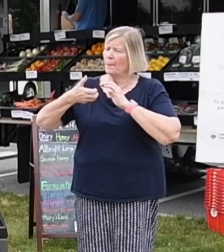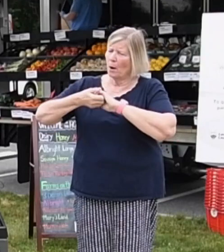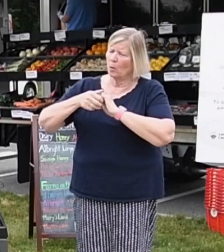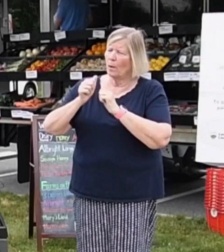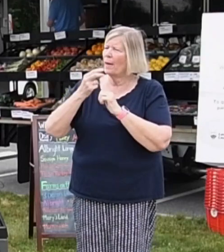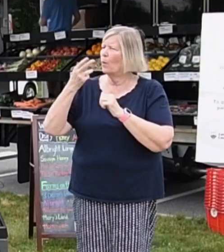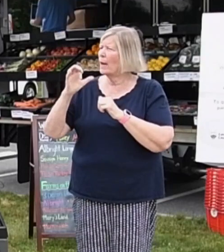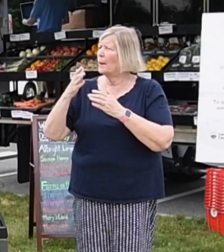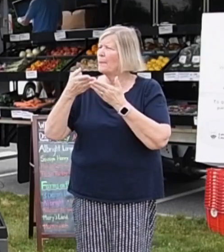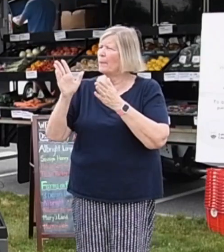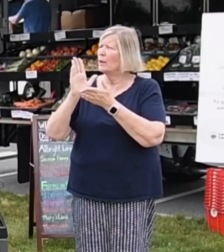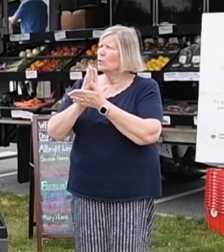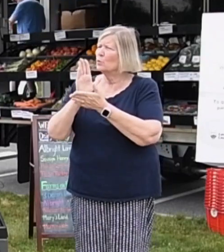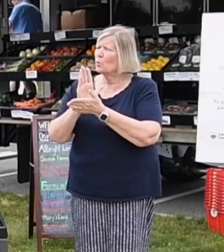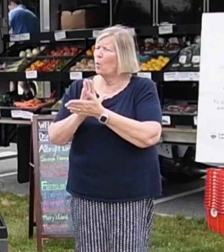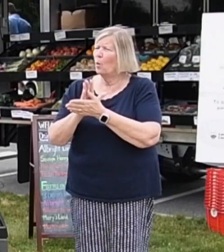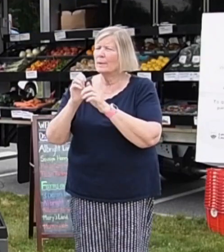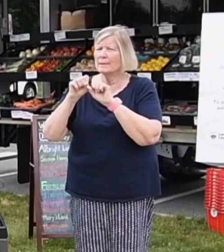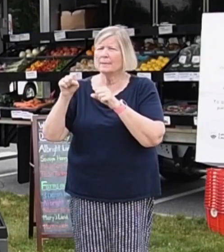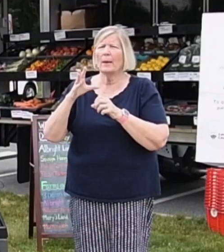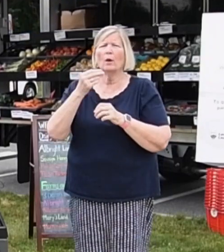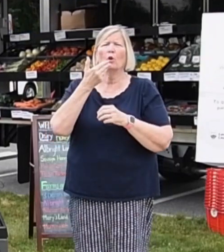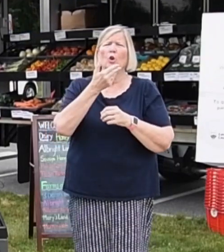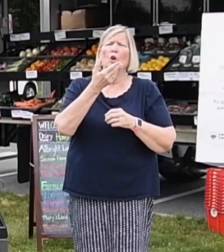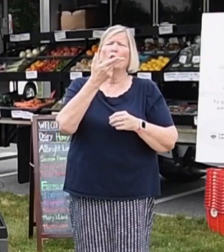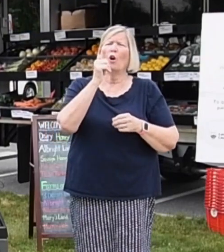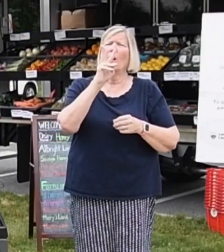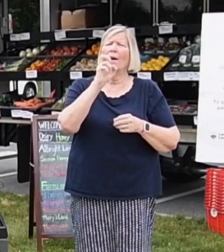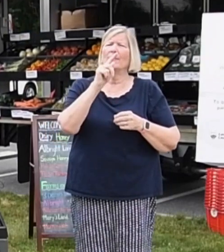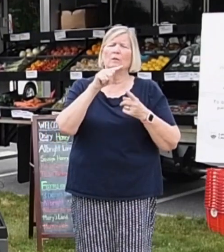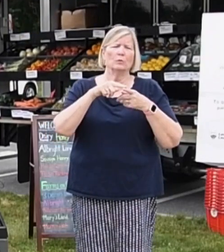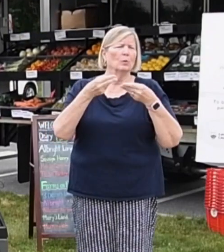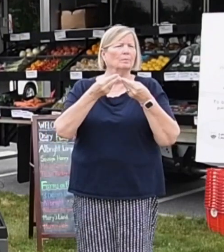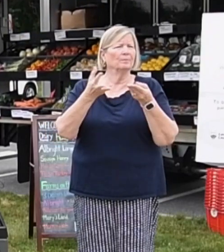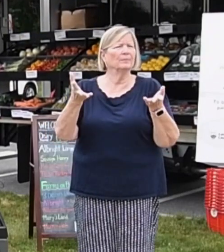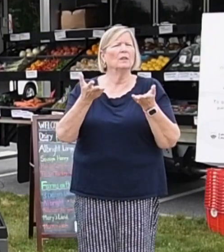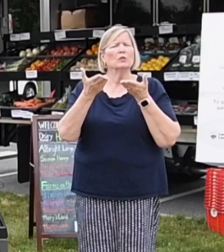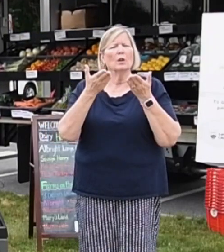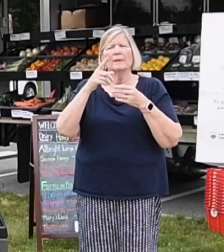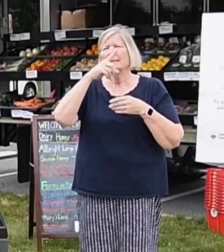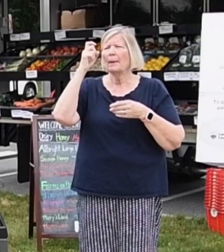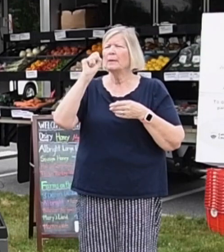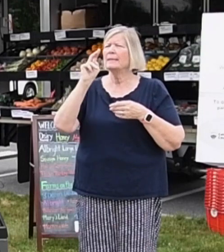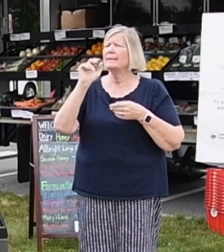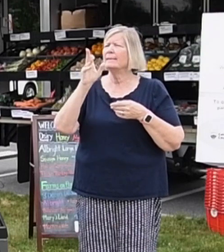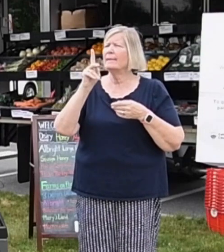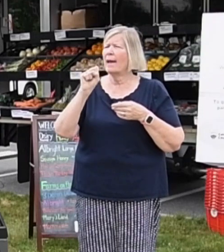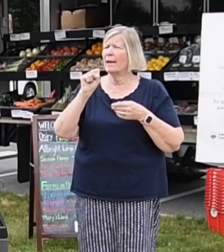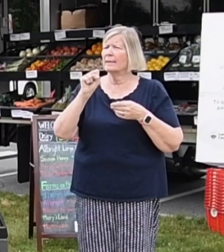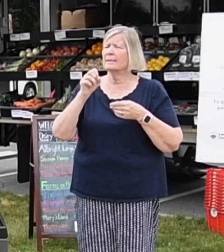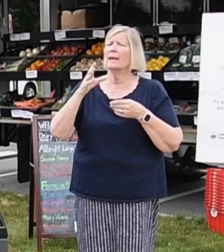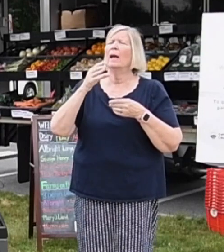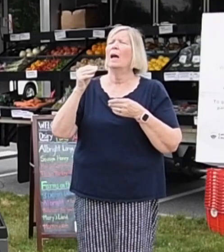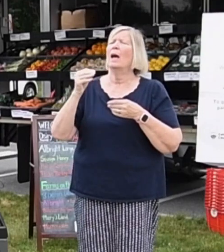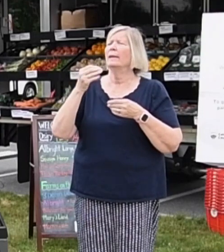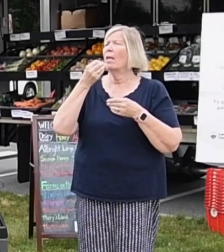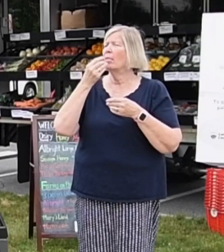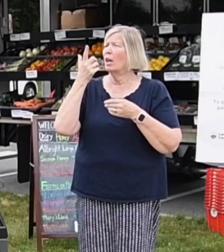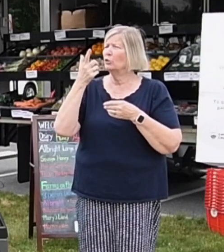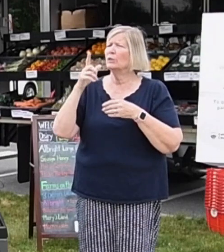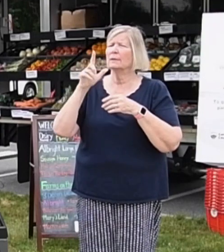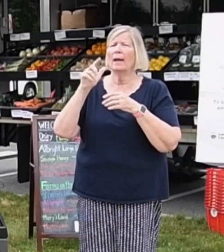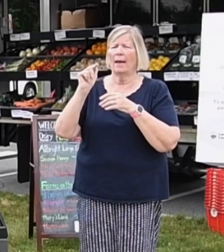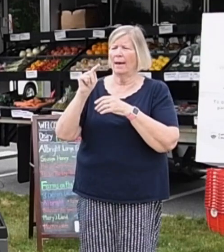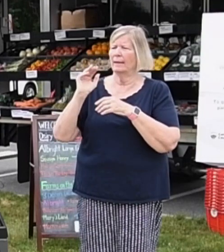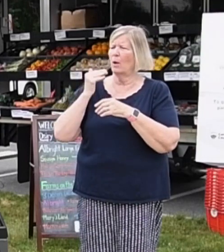School System and Good Harvest to serve summer snacks at our Central branch and summer lunches at our East Columbia and Elk Ridge